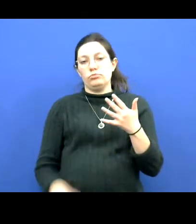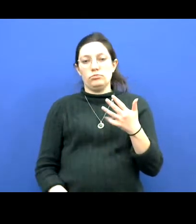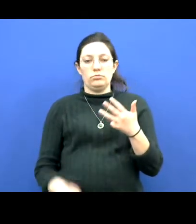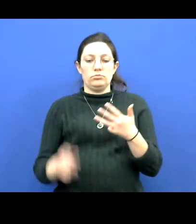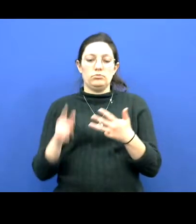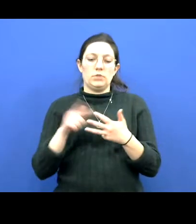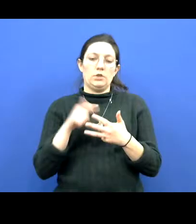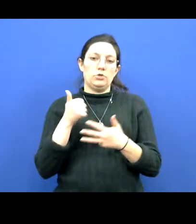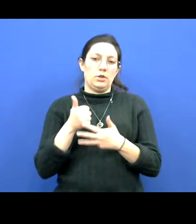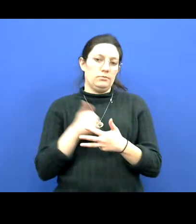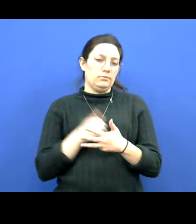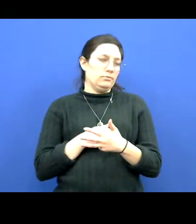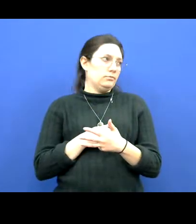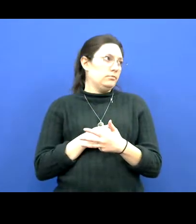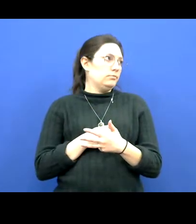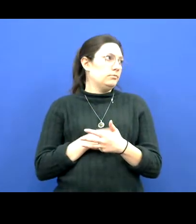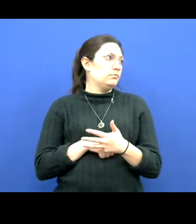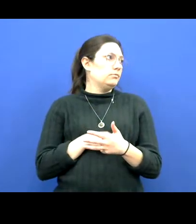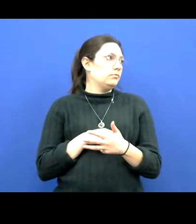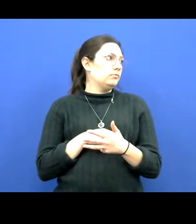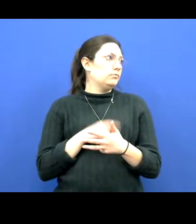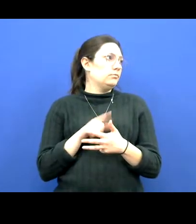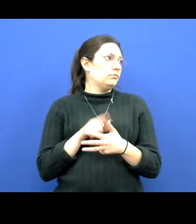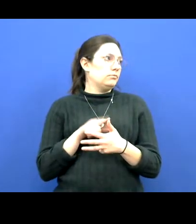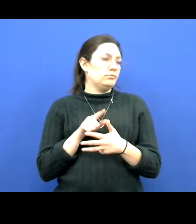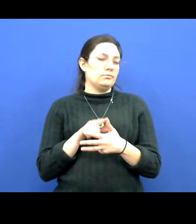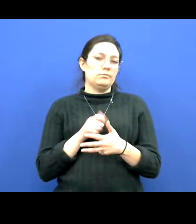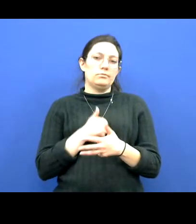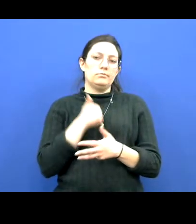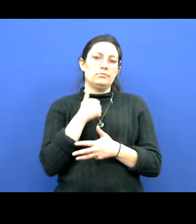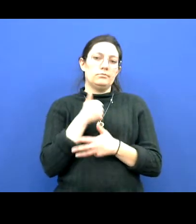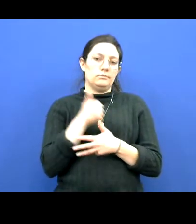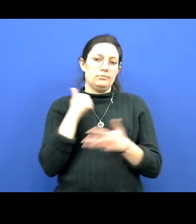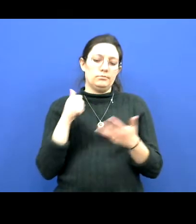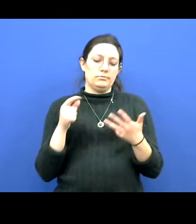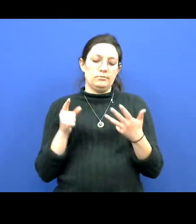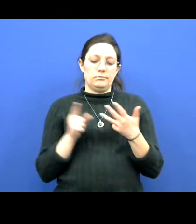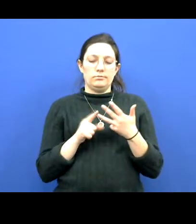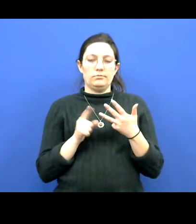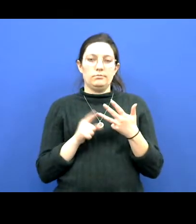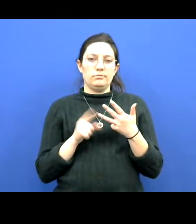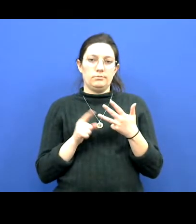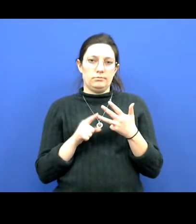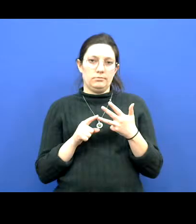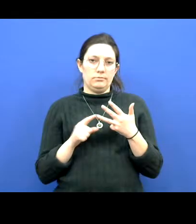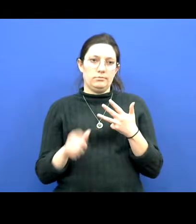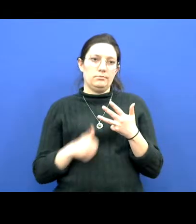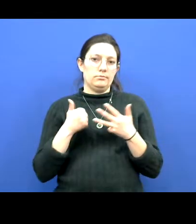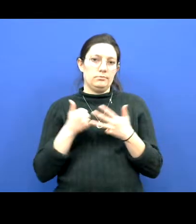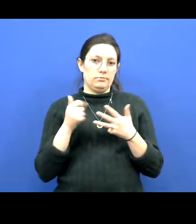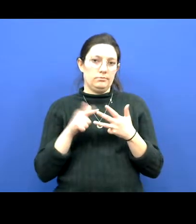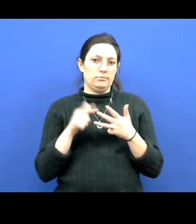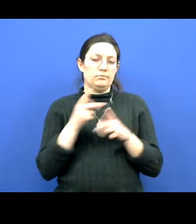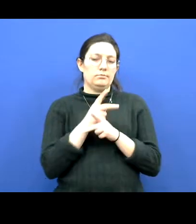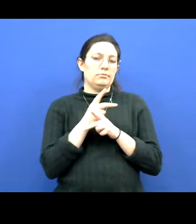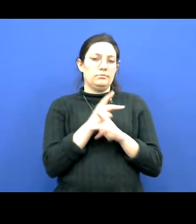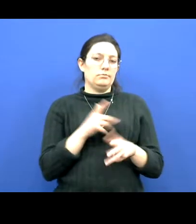Councilmember Page, Aye. Councilmember Blanca, Aye. Councilmember Barley,